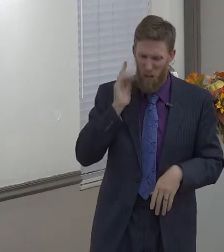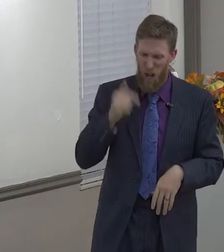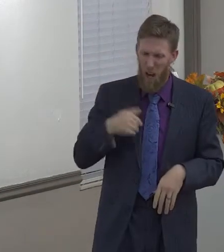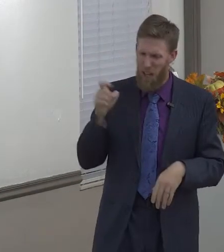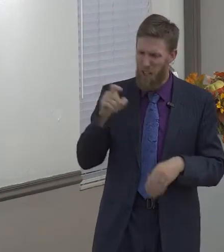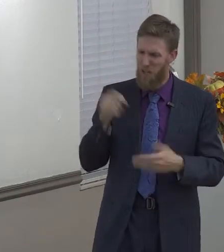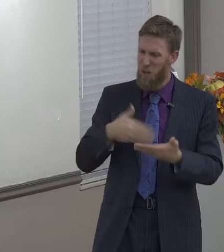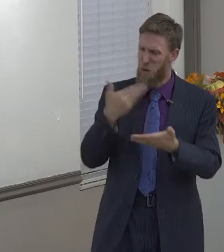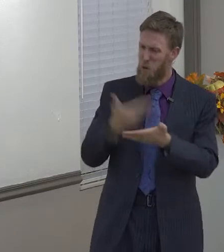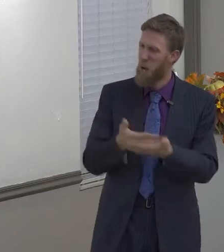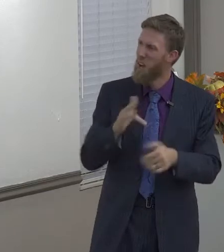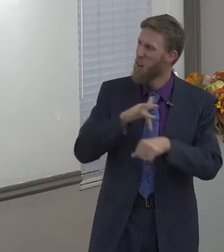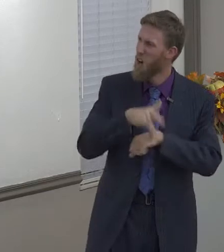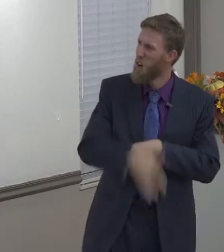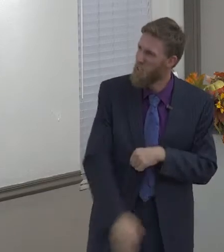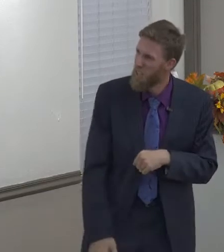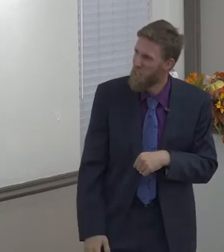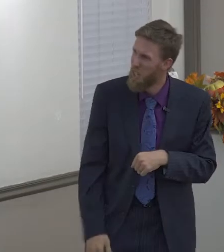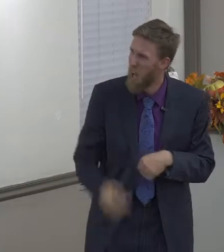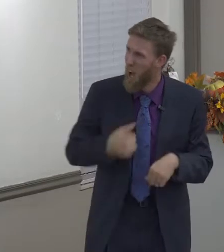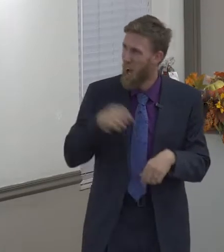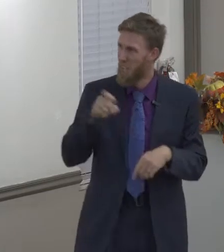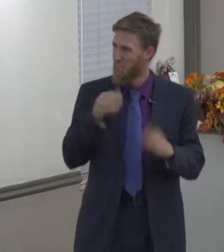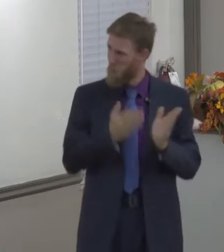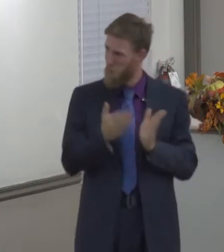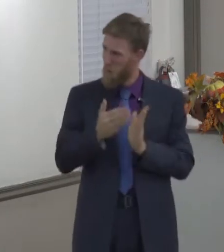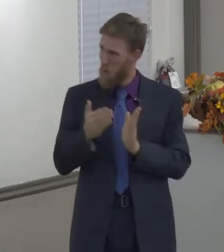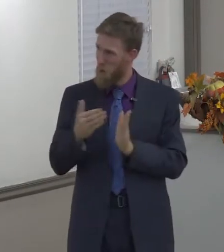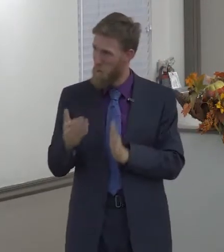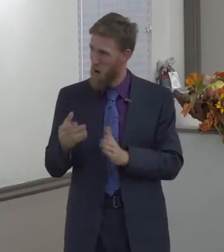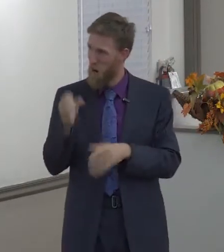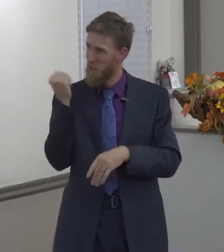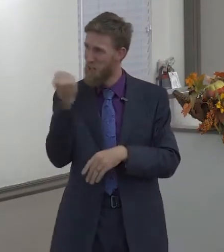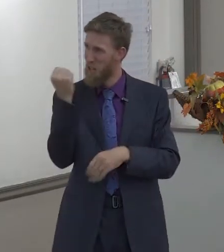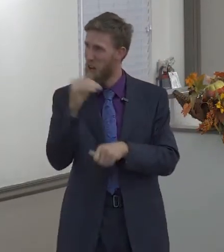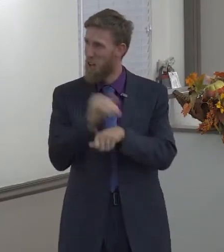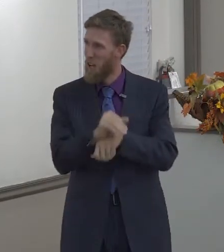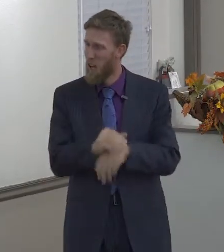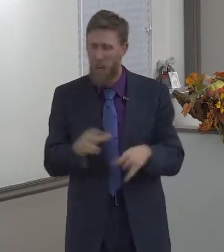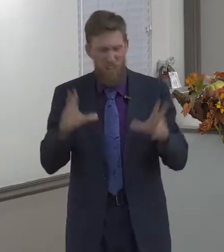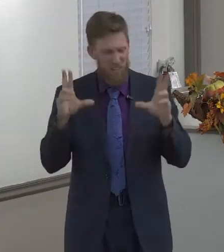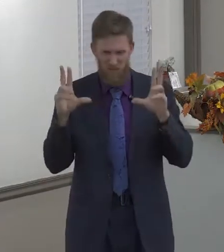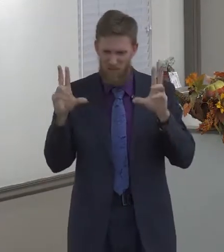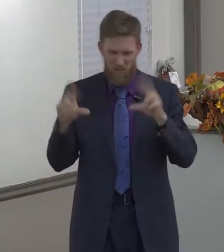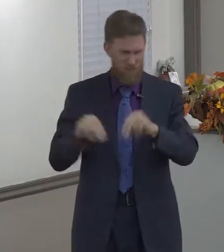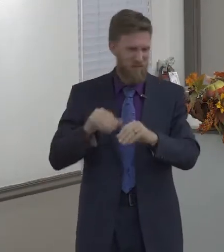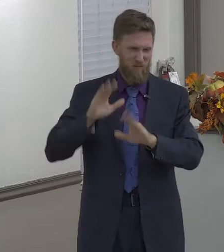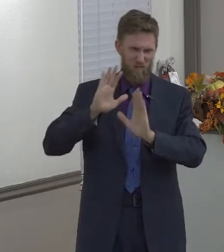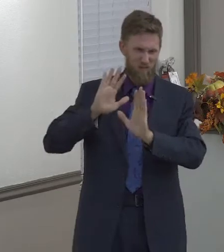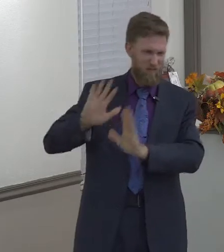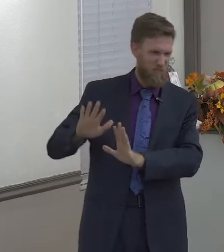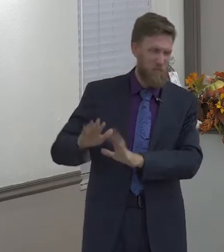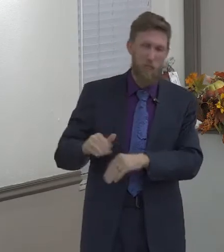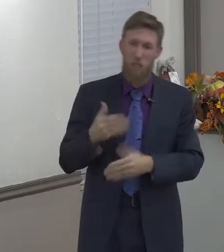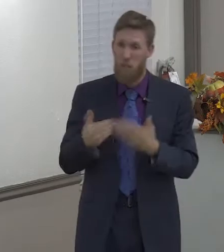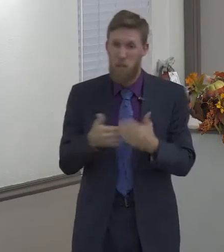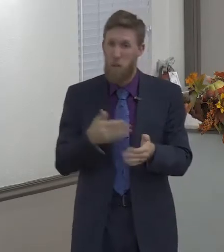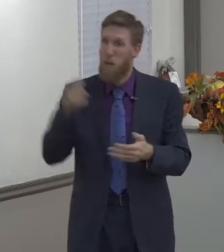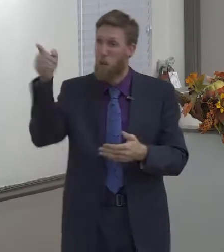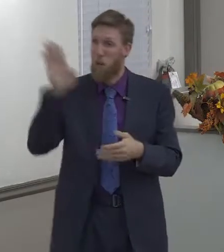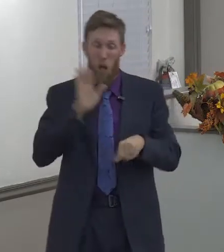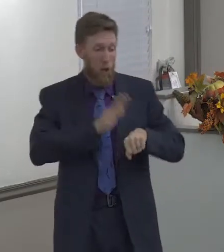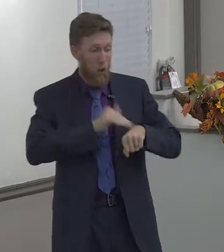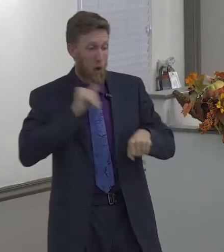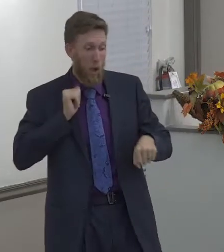church for a reason. And too often, people are unwilling to do a role, or they're unwilling to